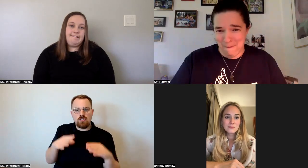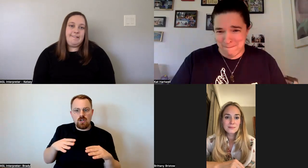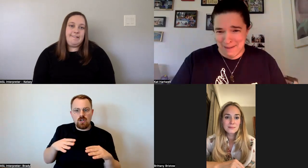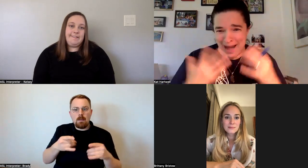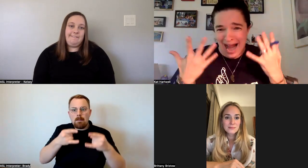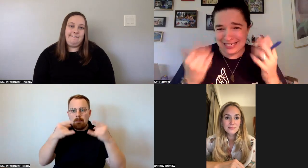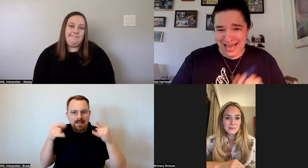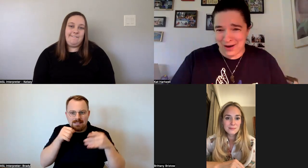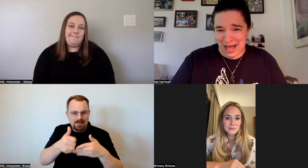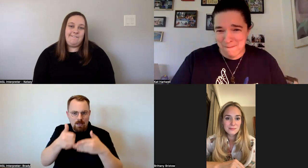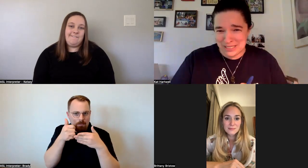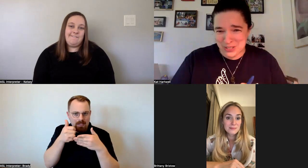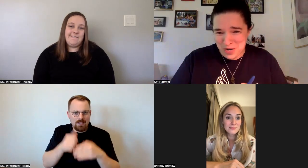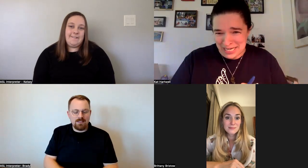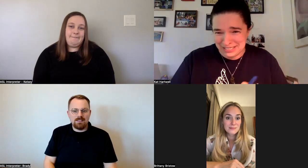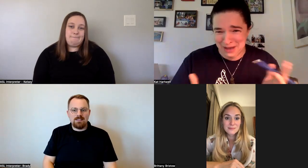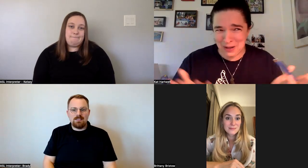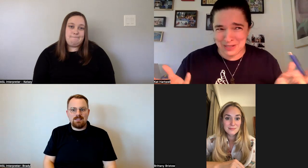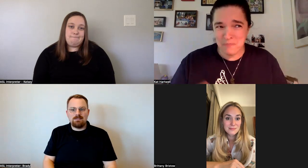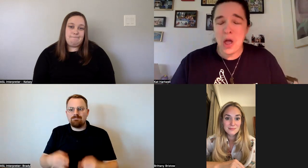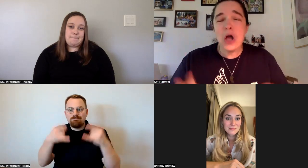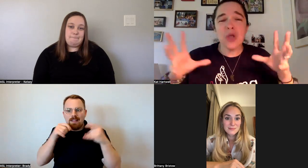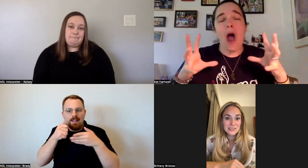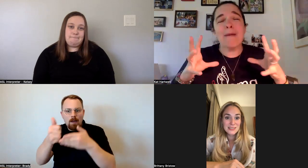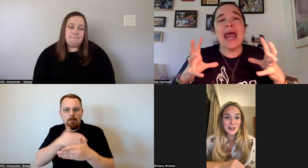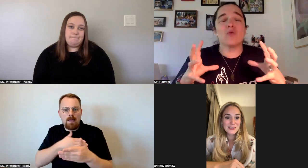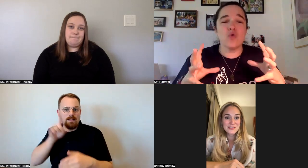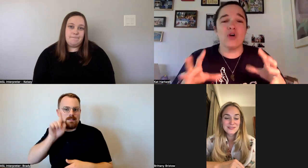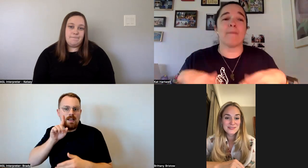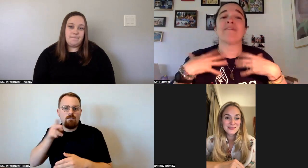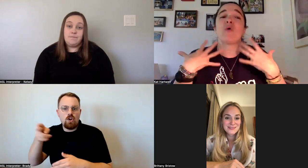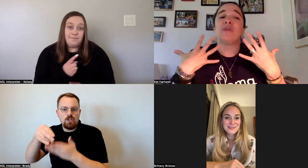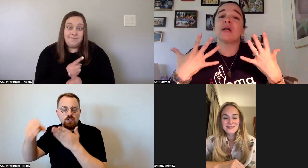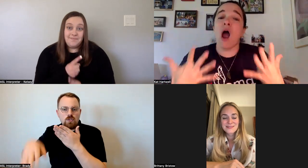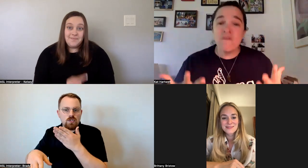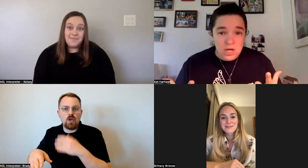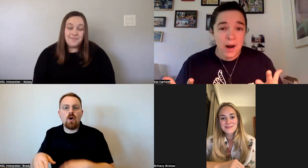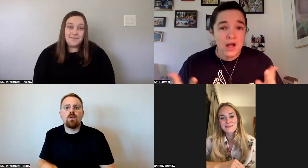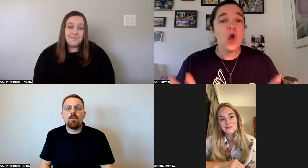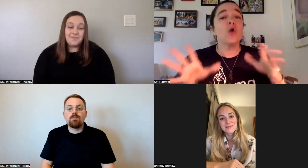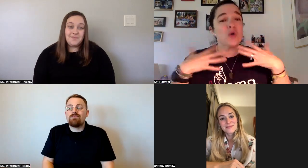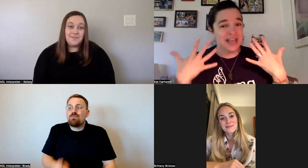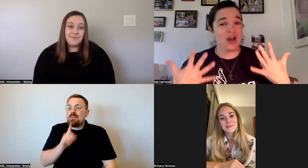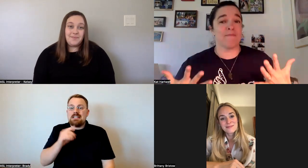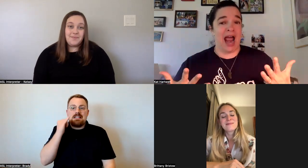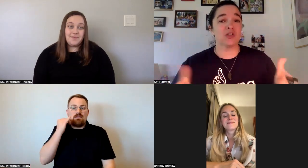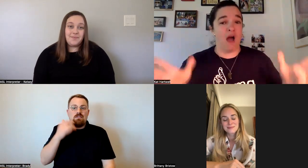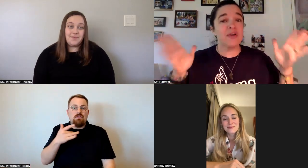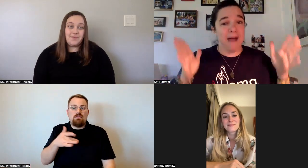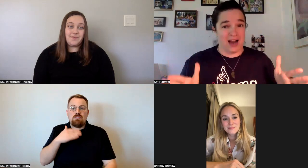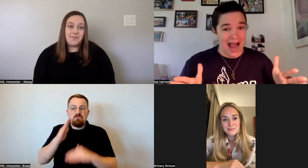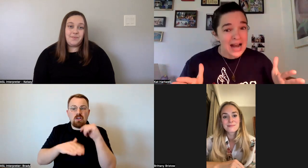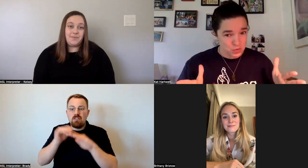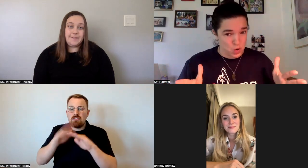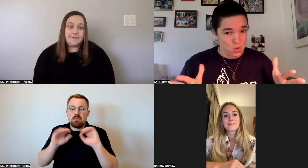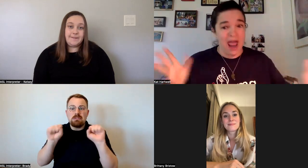not gonna help me. Math is not gonna help my students, So I made wow. a rule. I mean, if you feel comfortable, you could take a math off